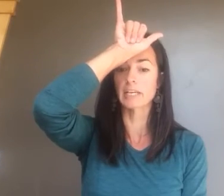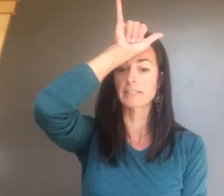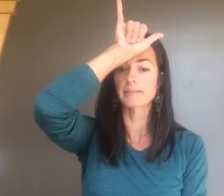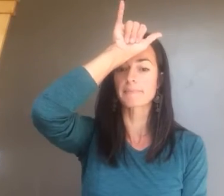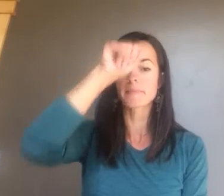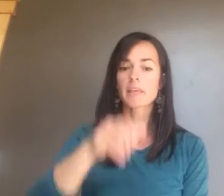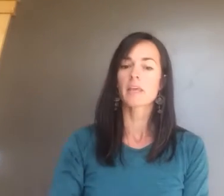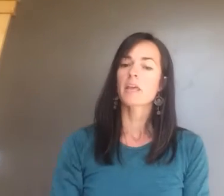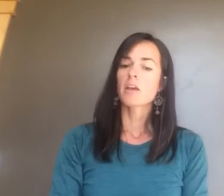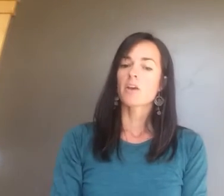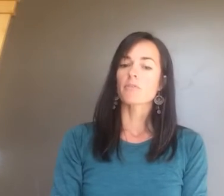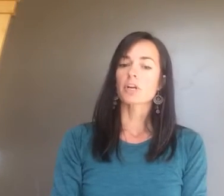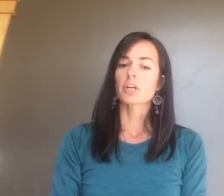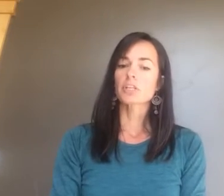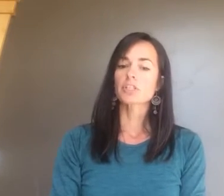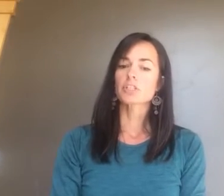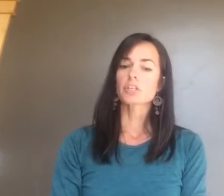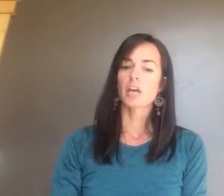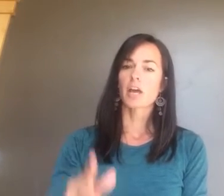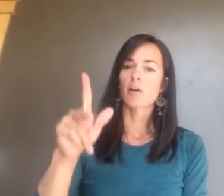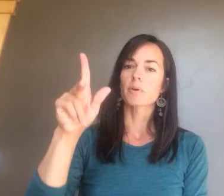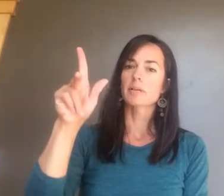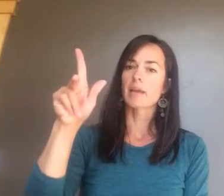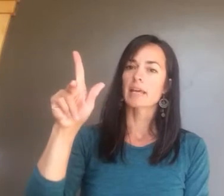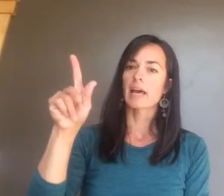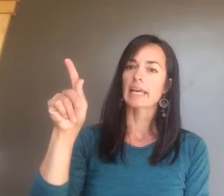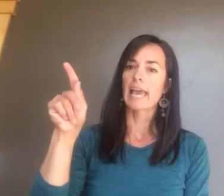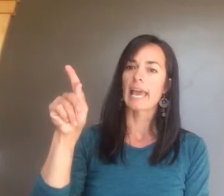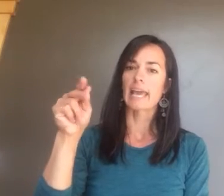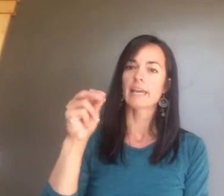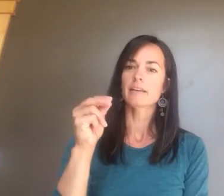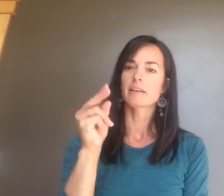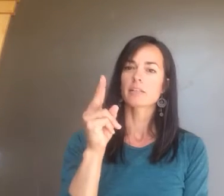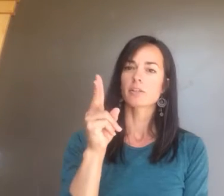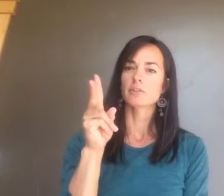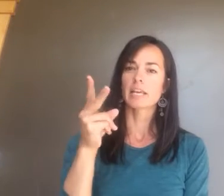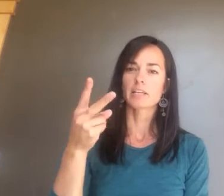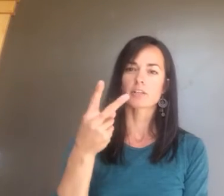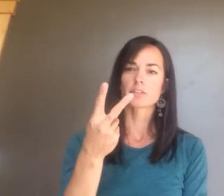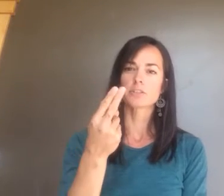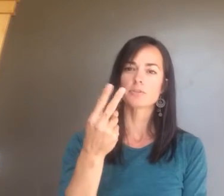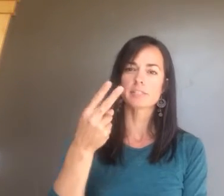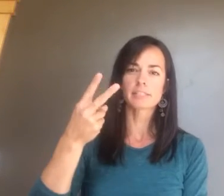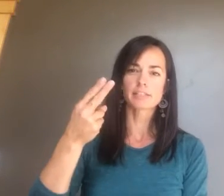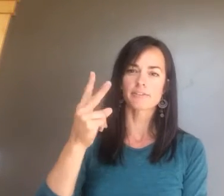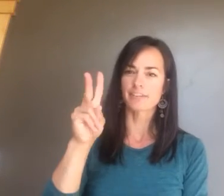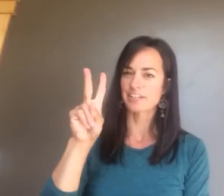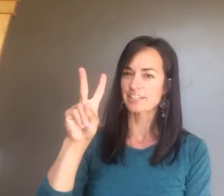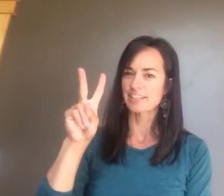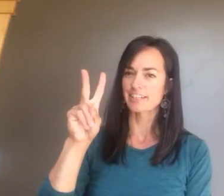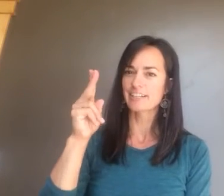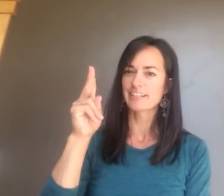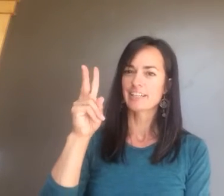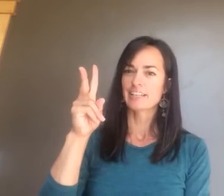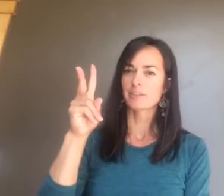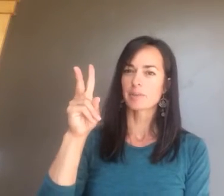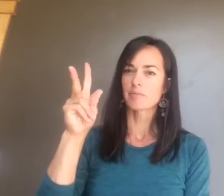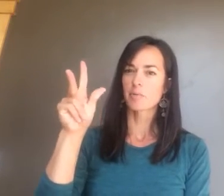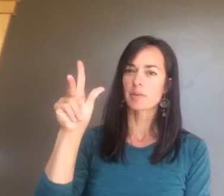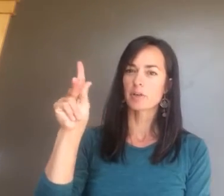Canaanites. For Cush, we're going to make a K. So you take your two scissor fingers here, you split them open, you put